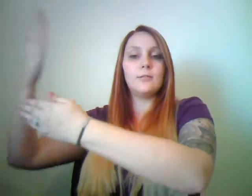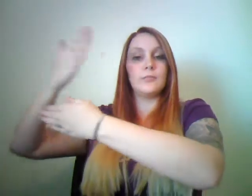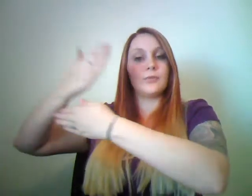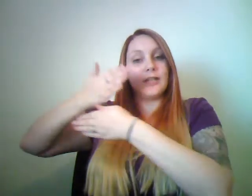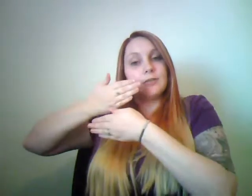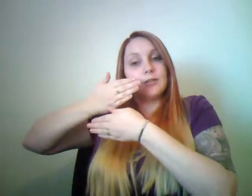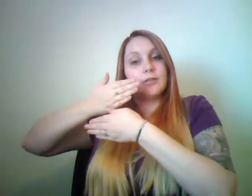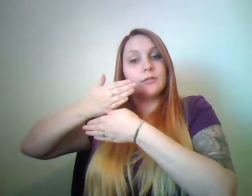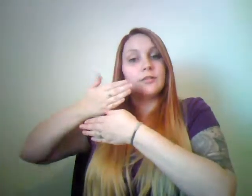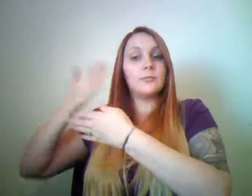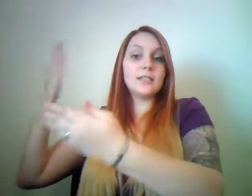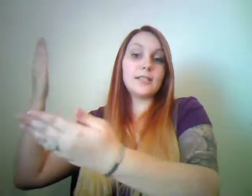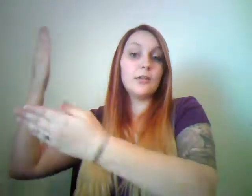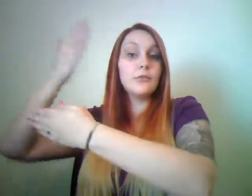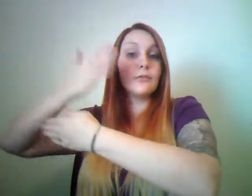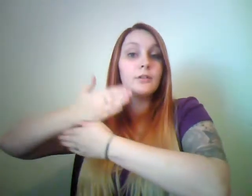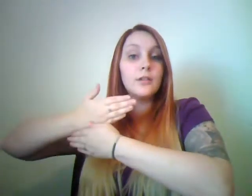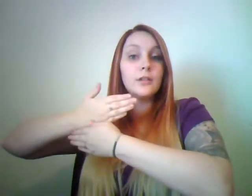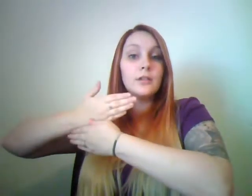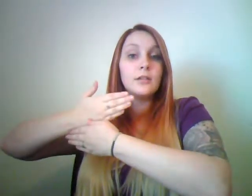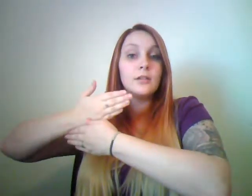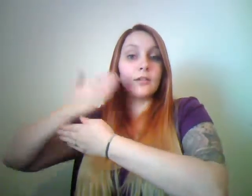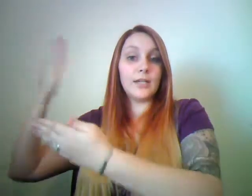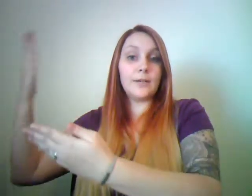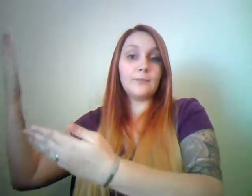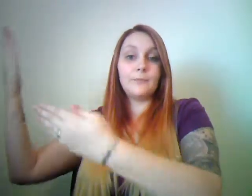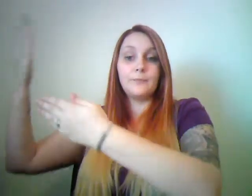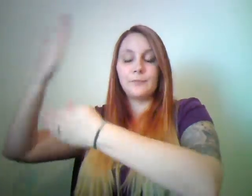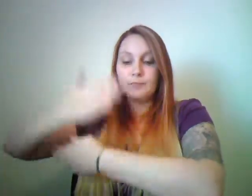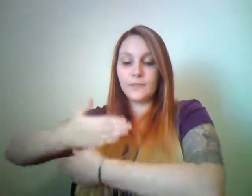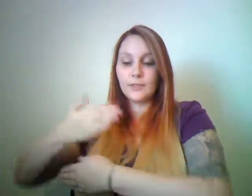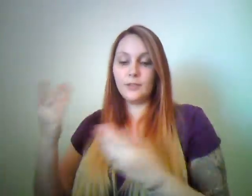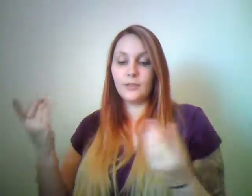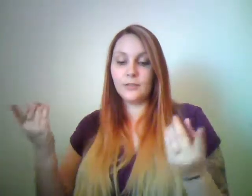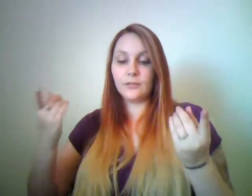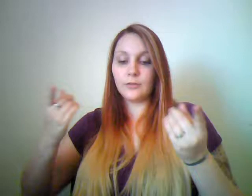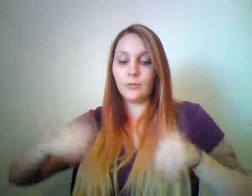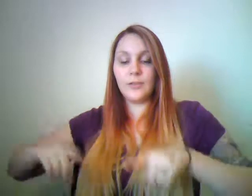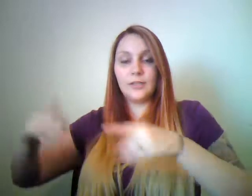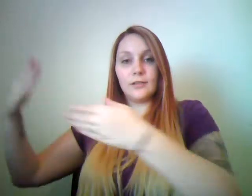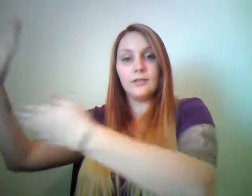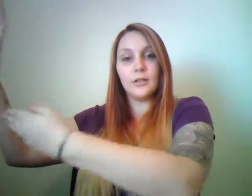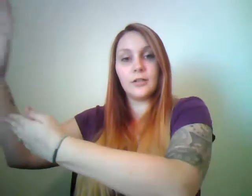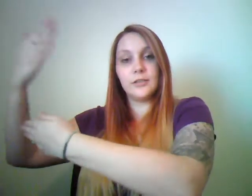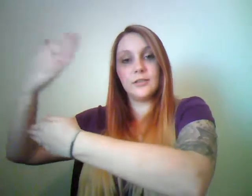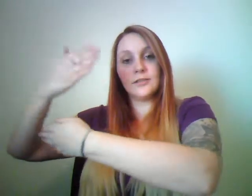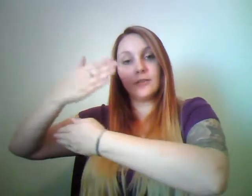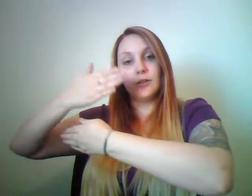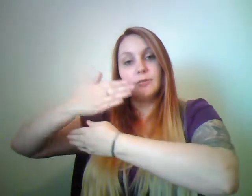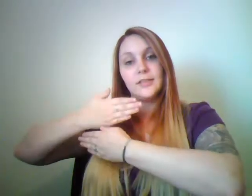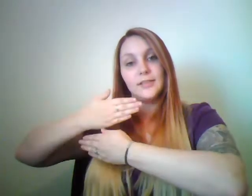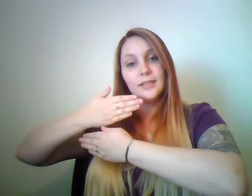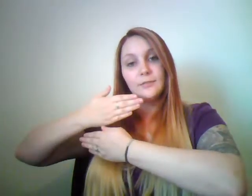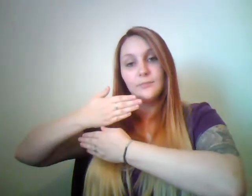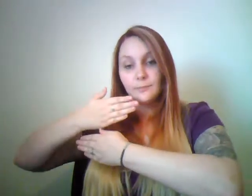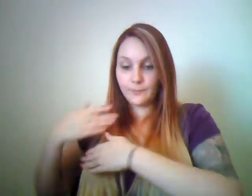bring it really close to myself, okay? So when the darkness closes in,